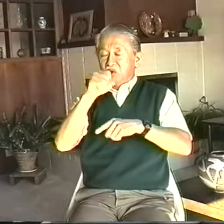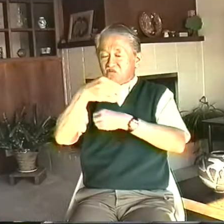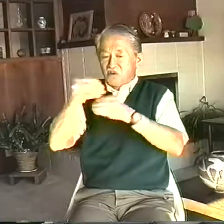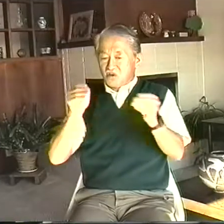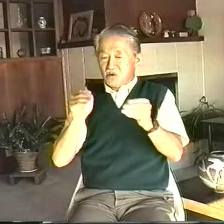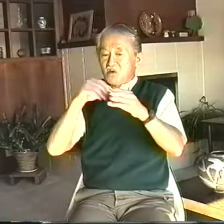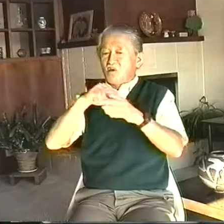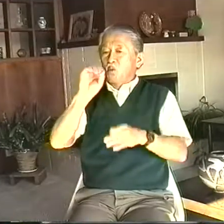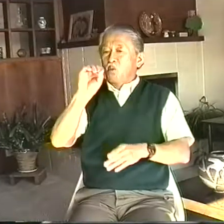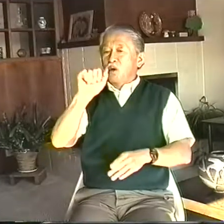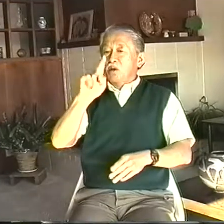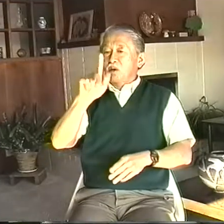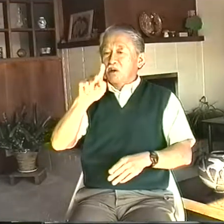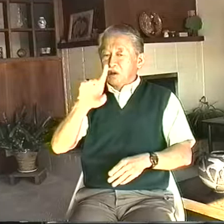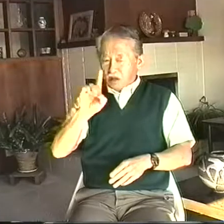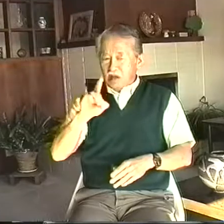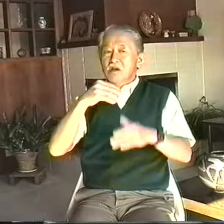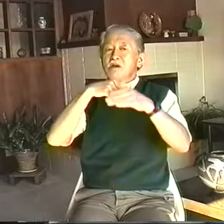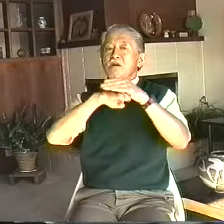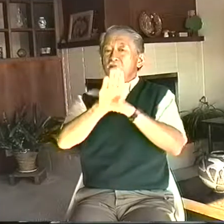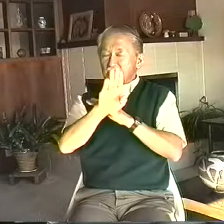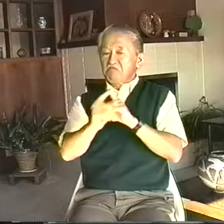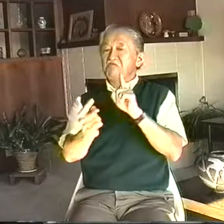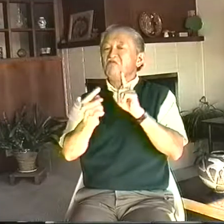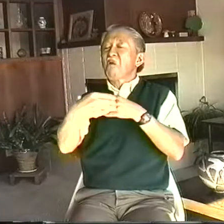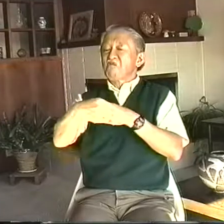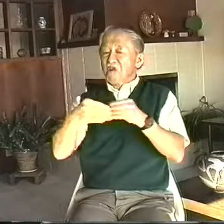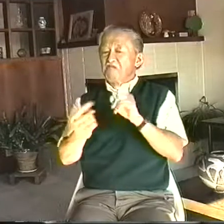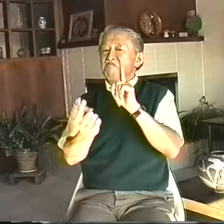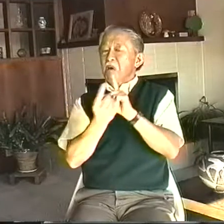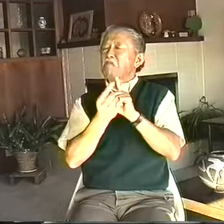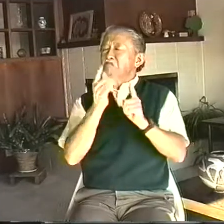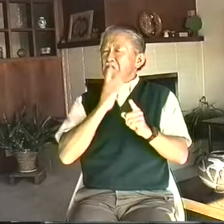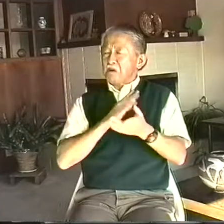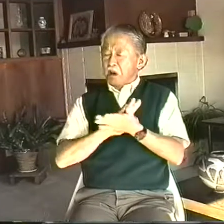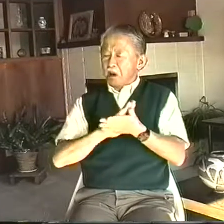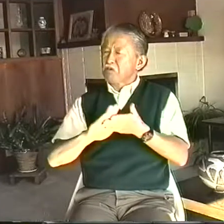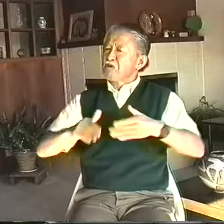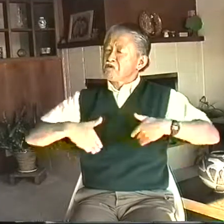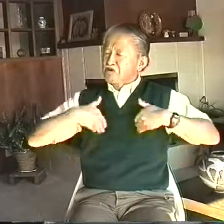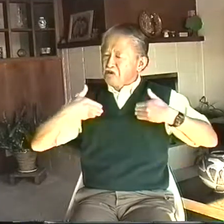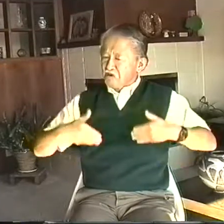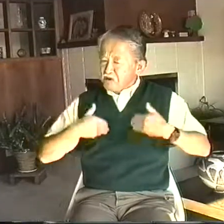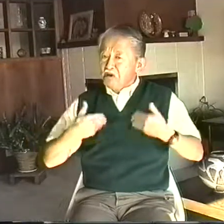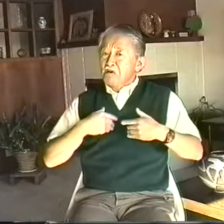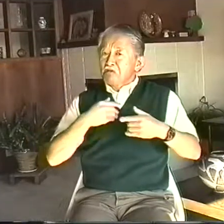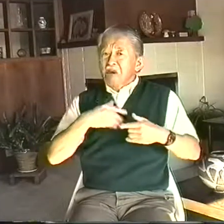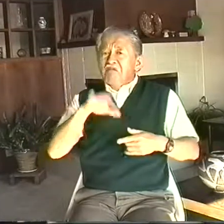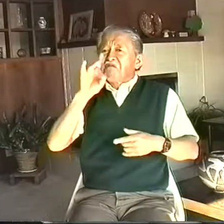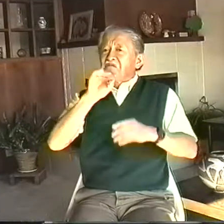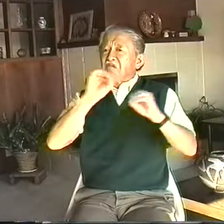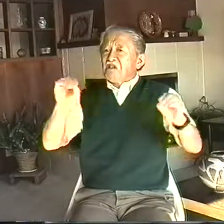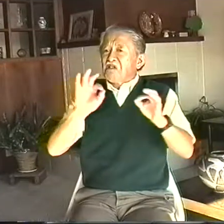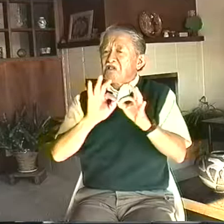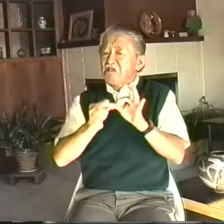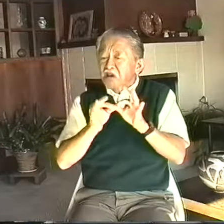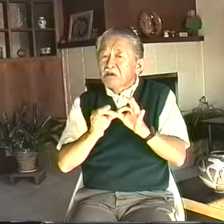to the IRS office in Oakland, where I was met by a very nice young woman, and I found that there was no interpreter there. So I asked